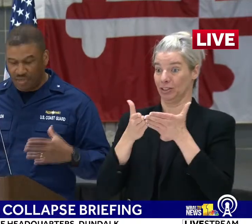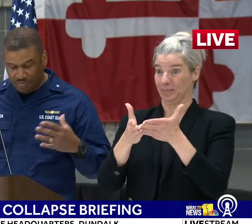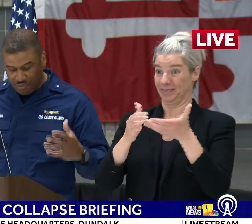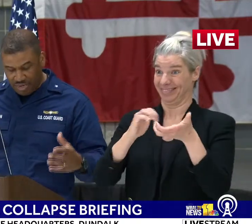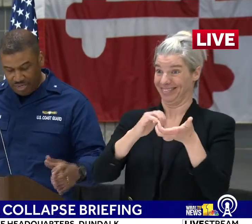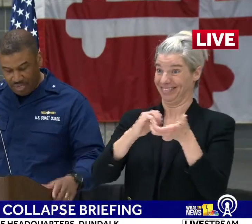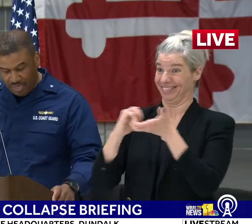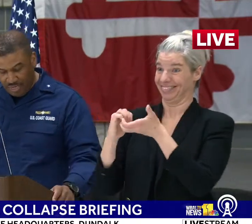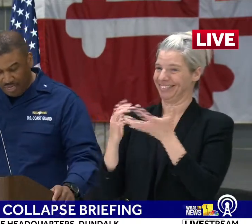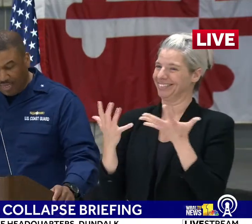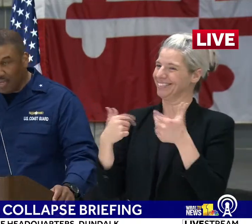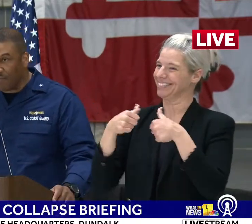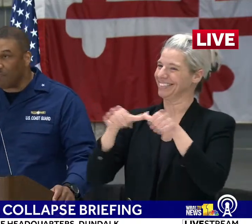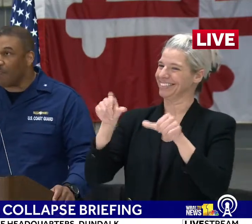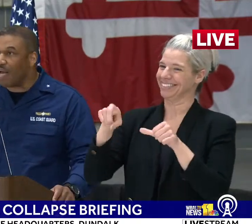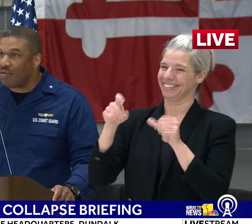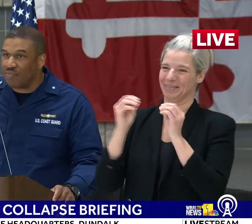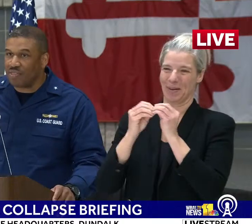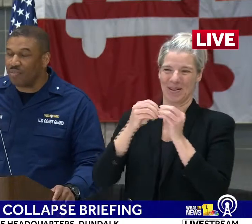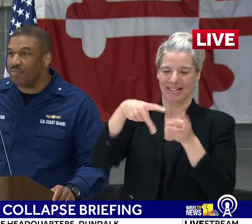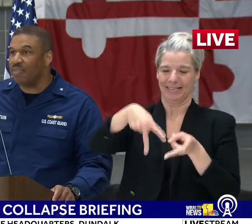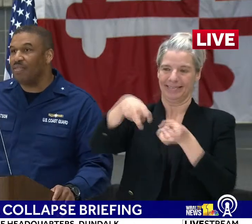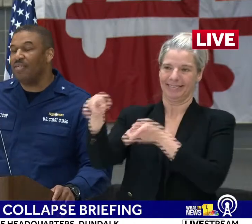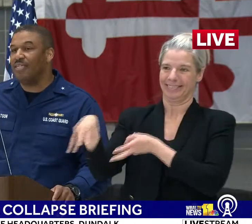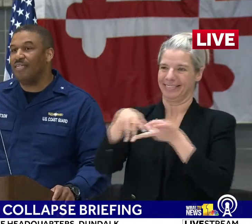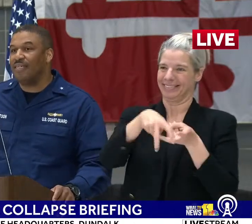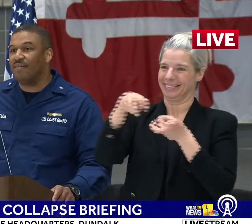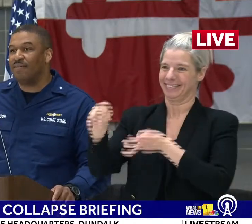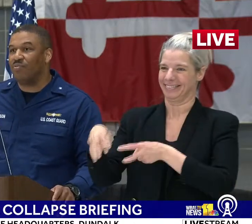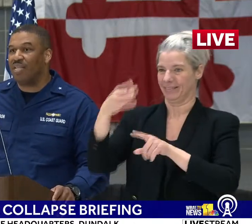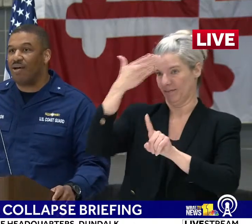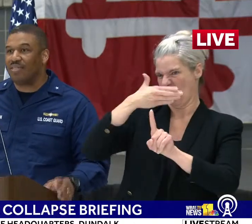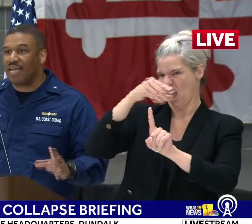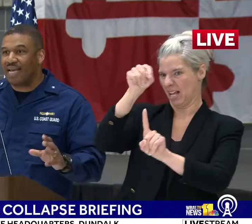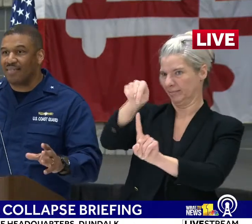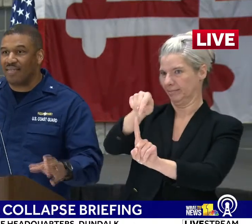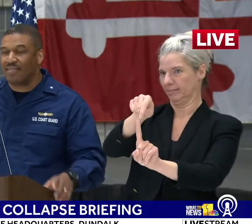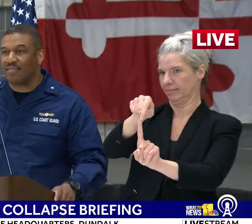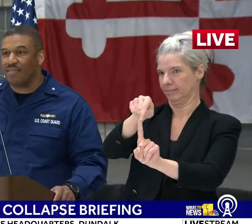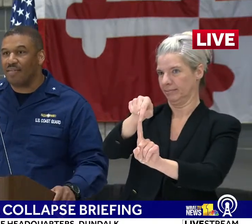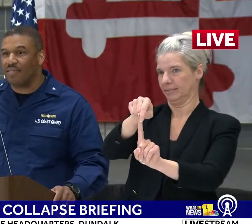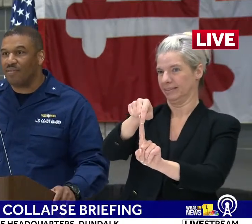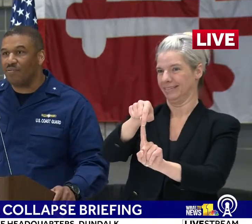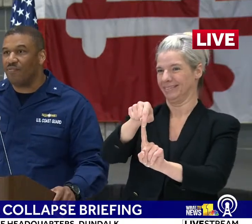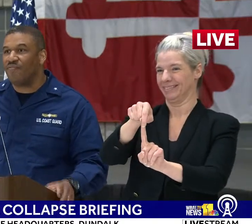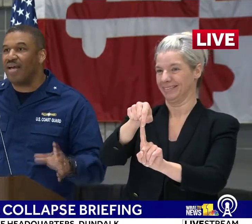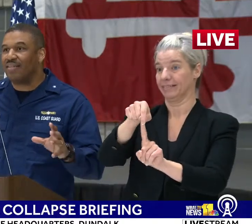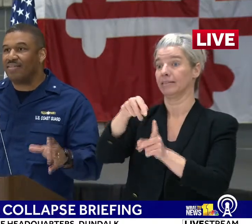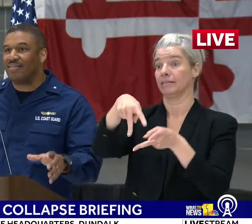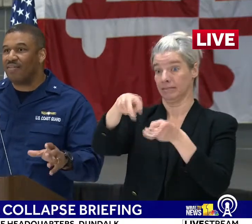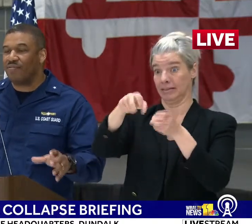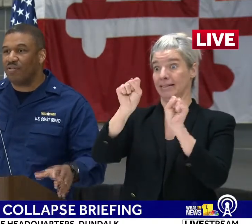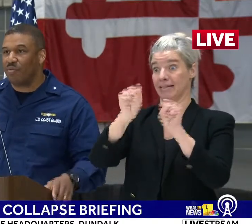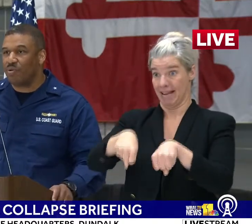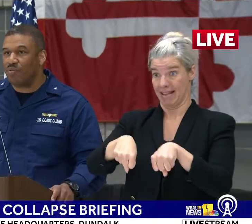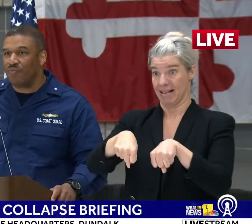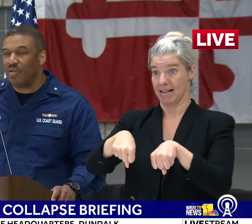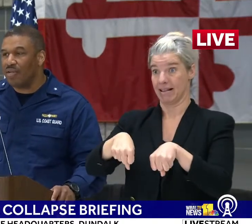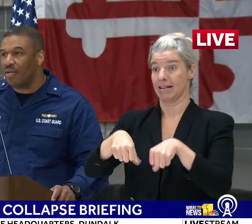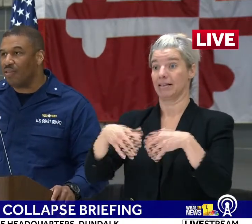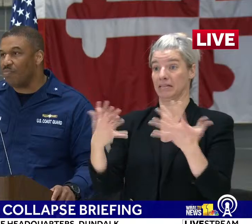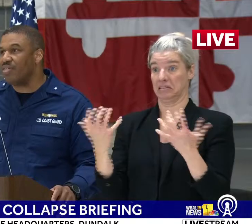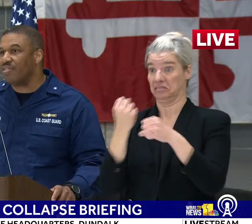remove containers and debris from the bow of the ship to allow us access to finally